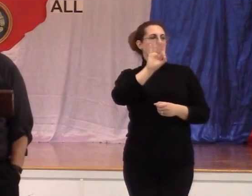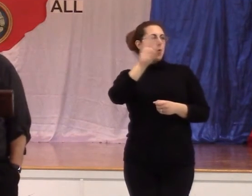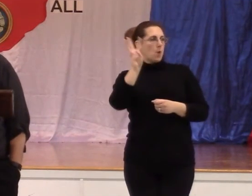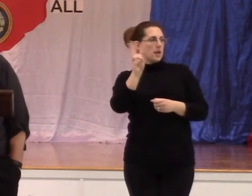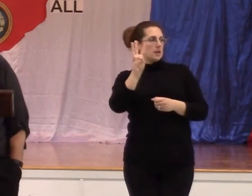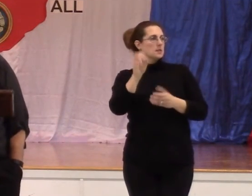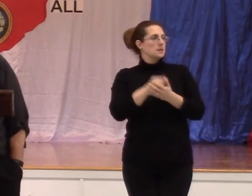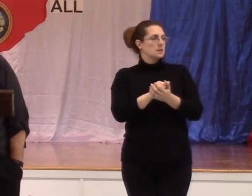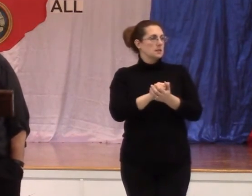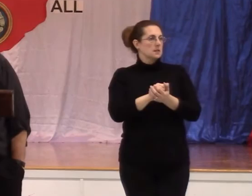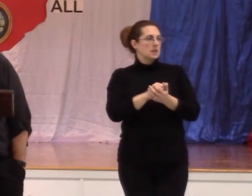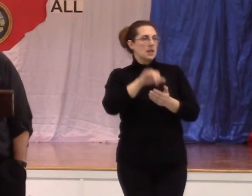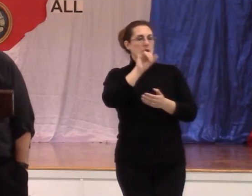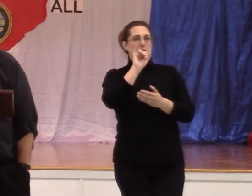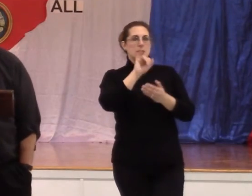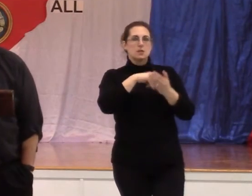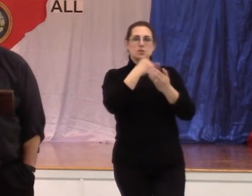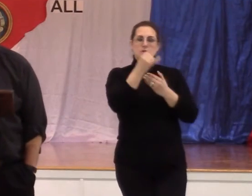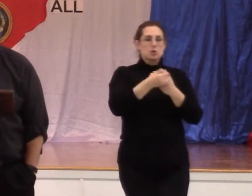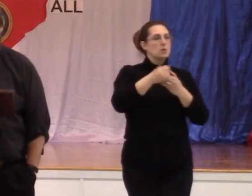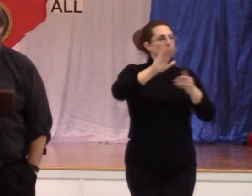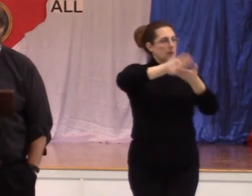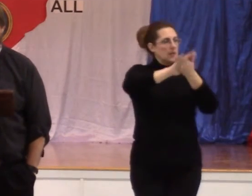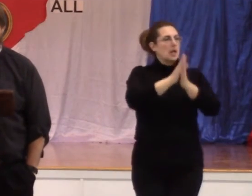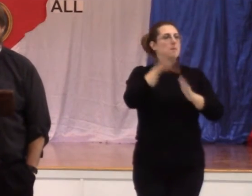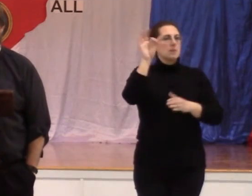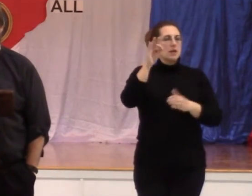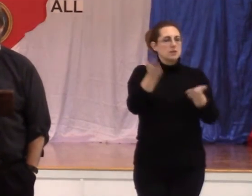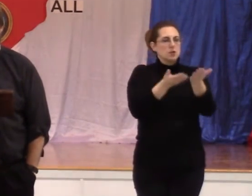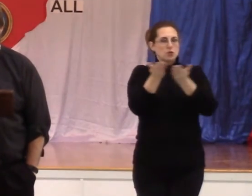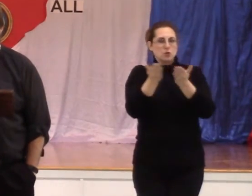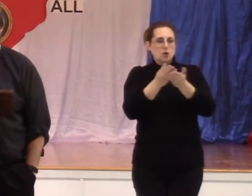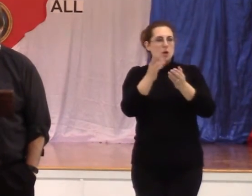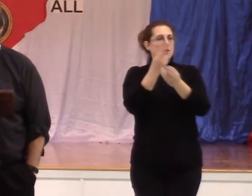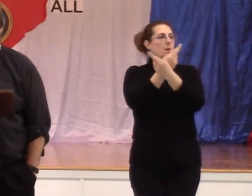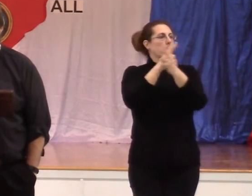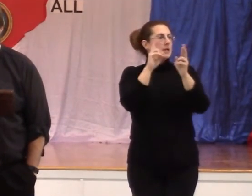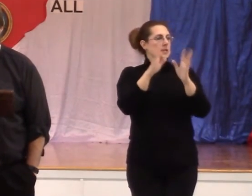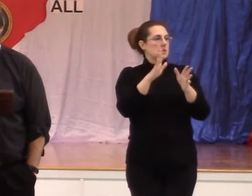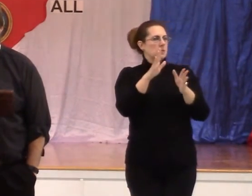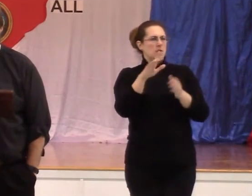in June 2008, and served at Redeemer Lutheran Church in